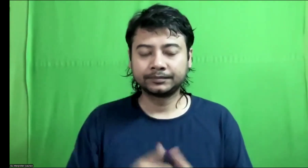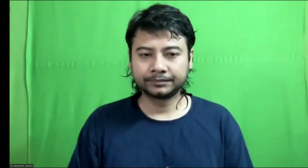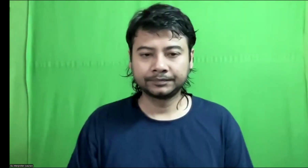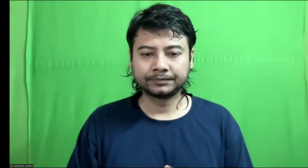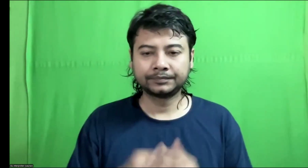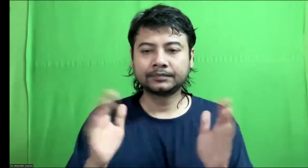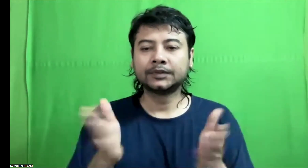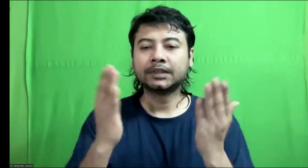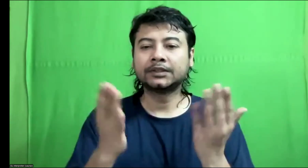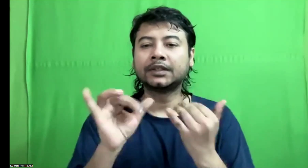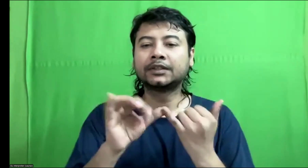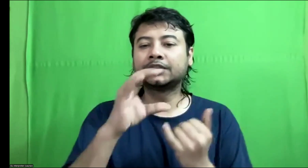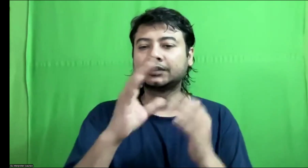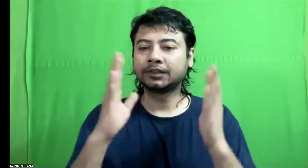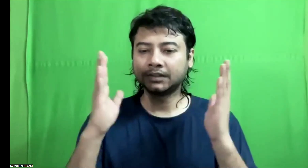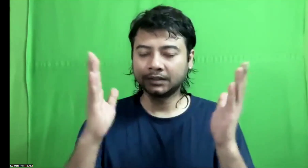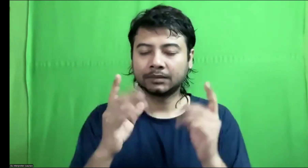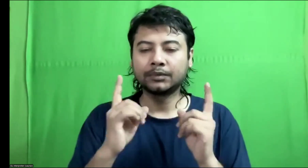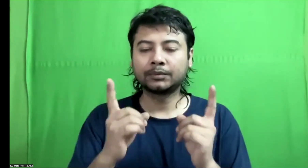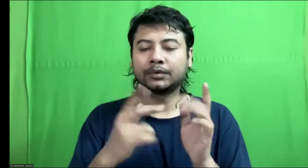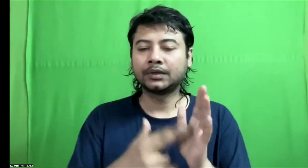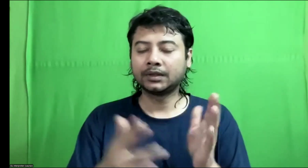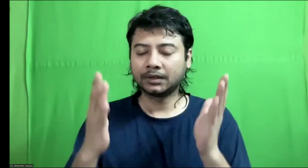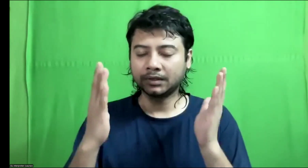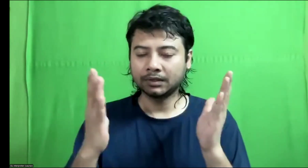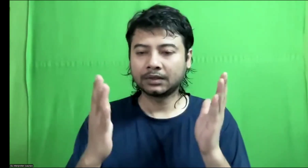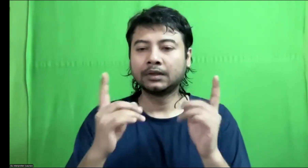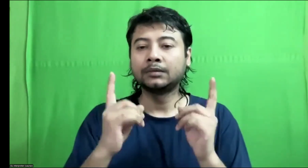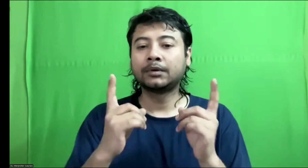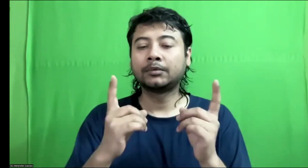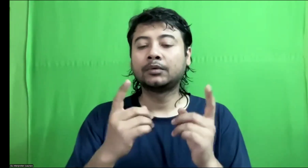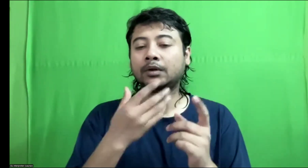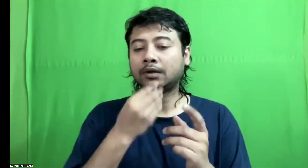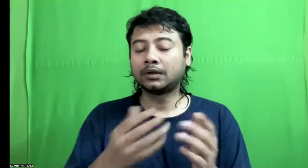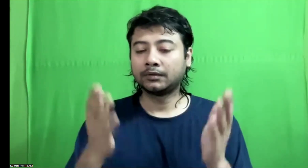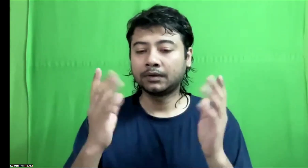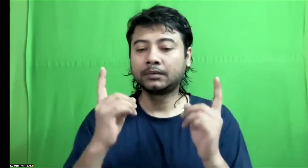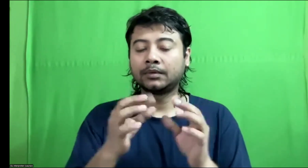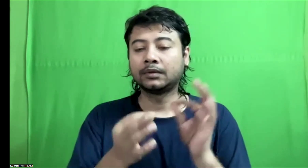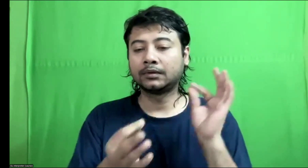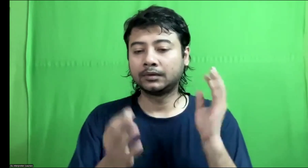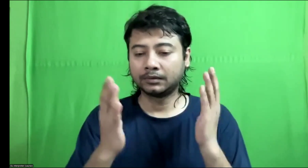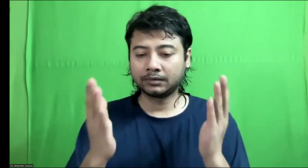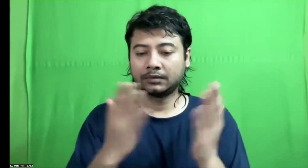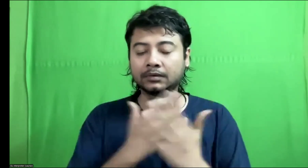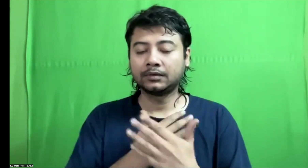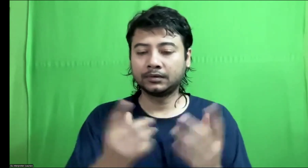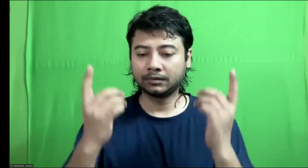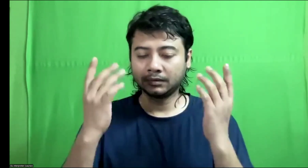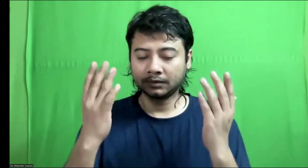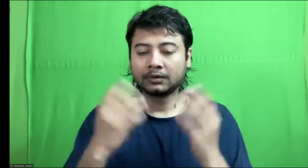Jai Shri Krishna Chaitanya Prabhu Nityananda Shri Advaita